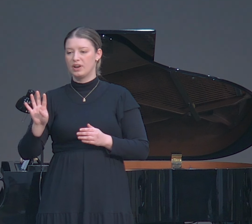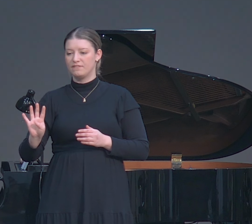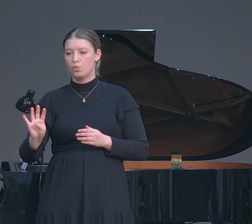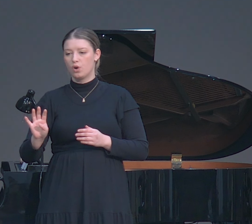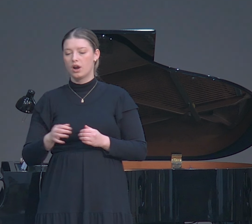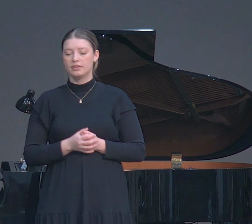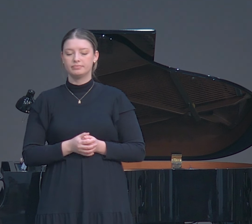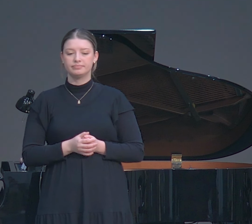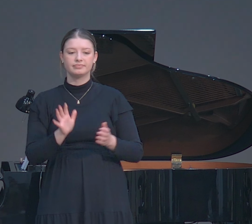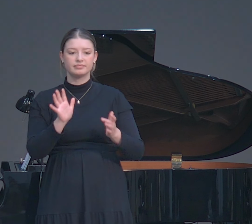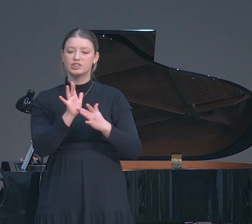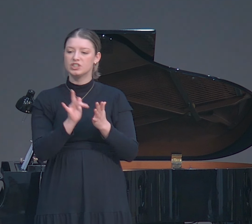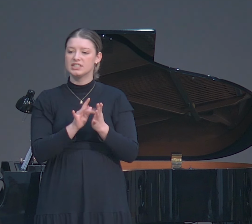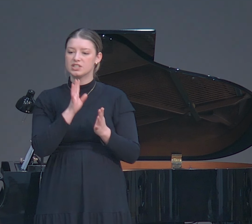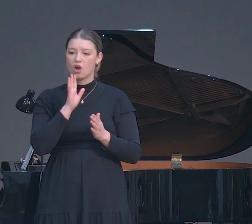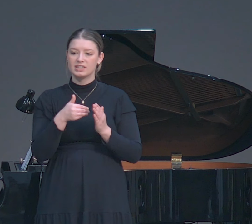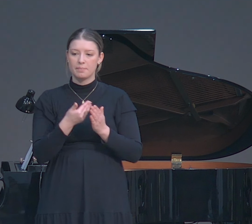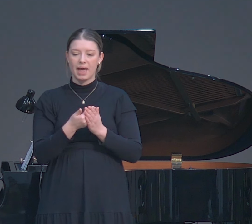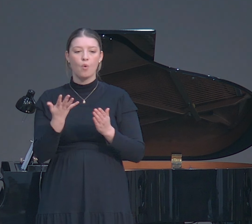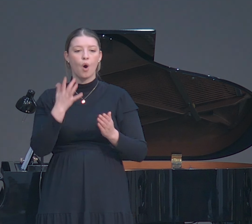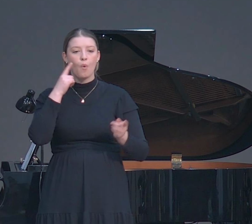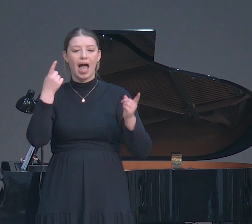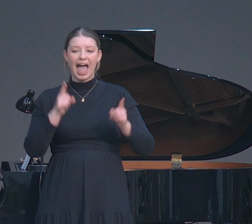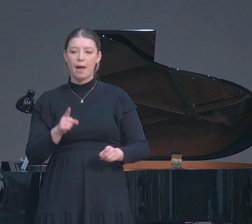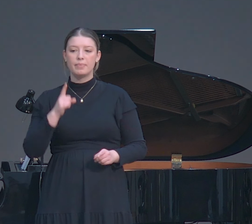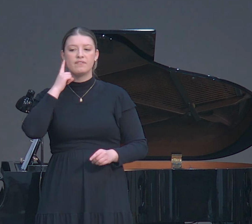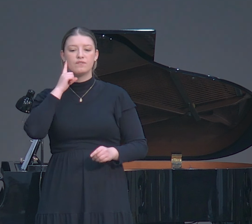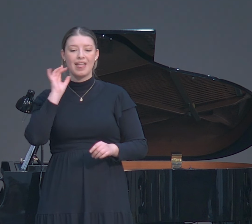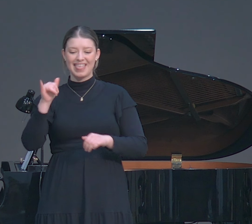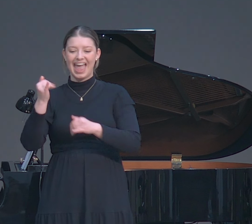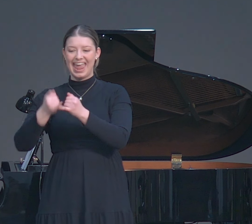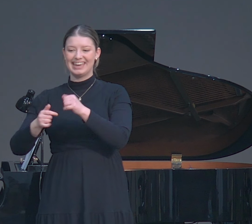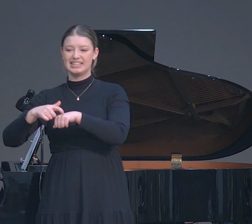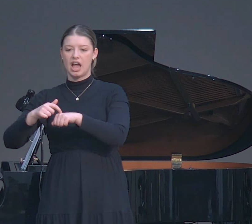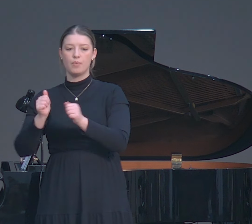Jesus addresses some things that are going to happen at the end of the age.